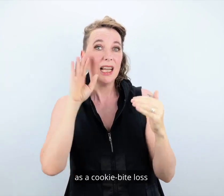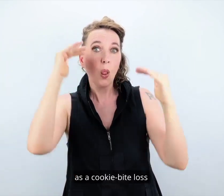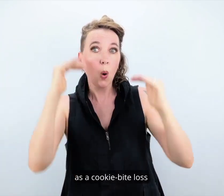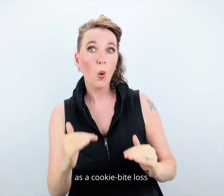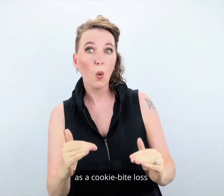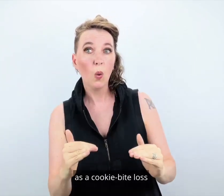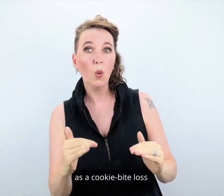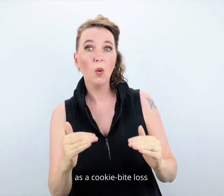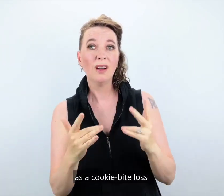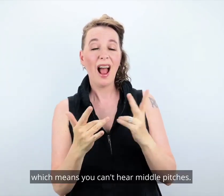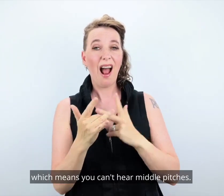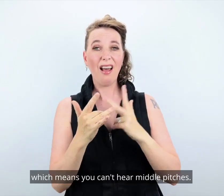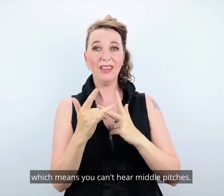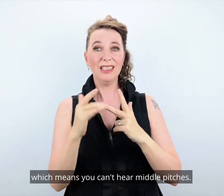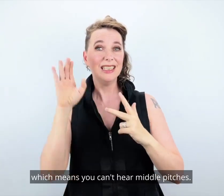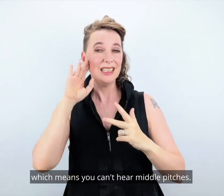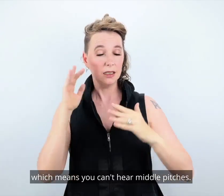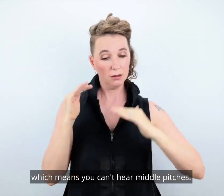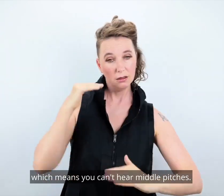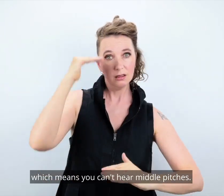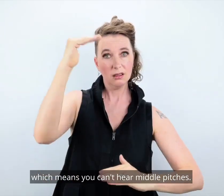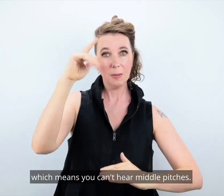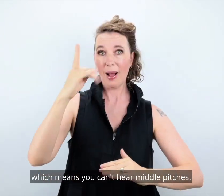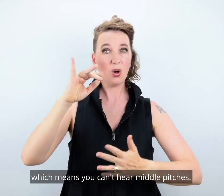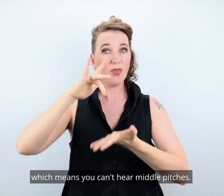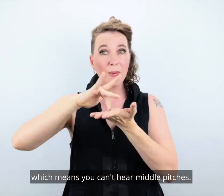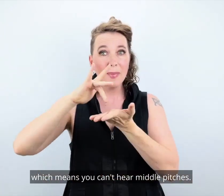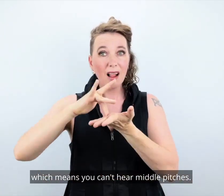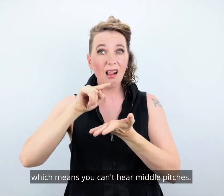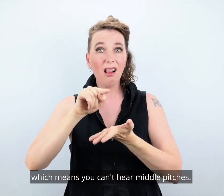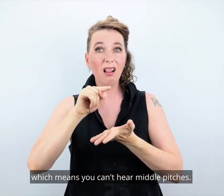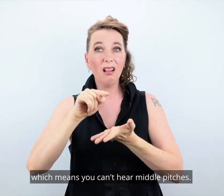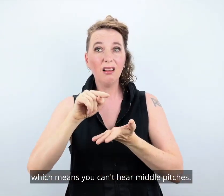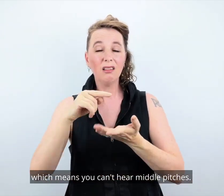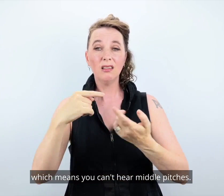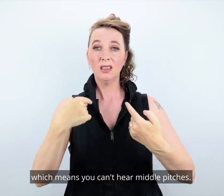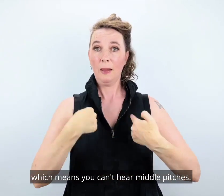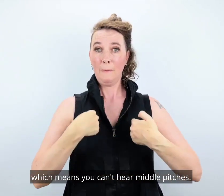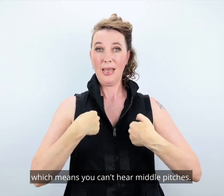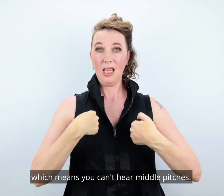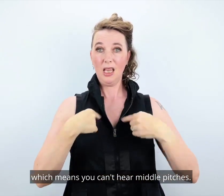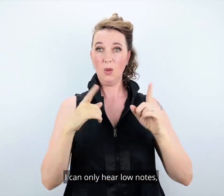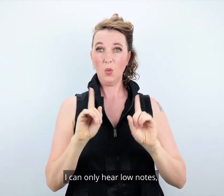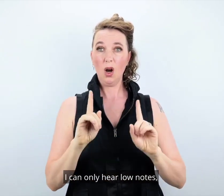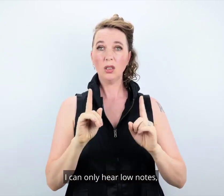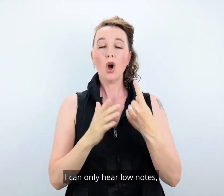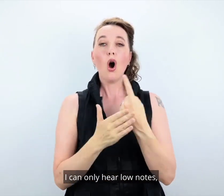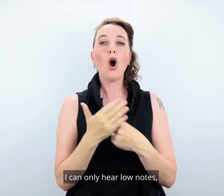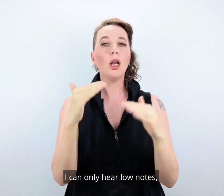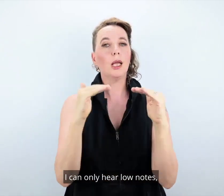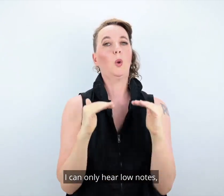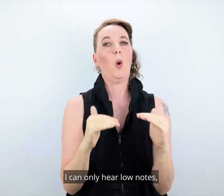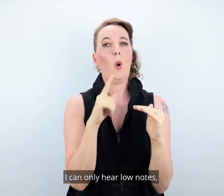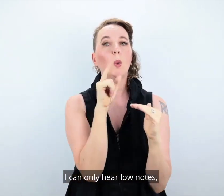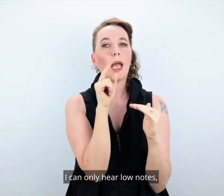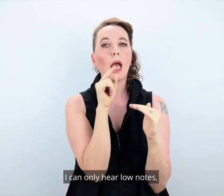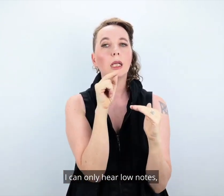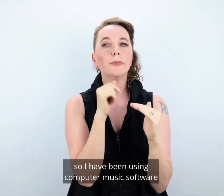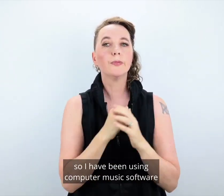cookie bite loss, which means you can't hear middle pitches. I can only hear low notes, so I've